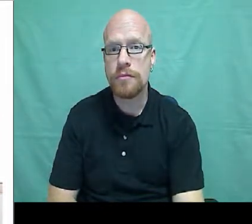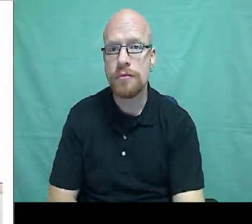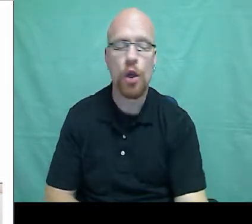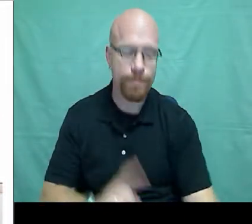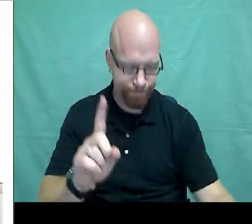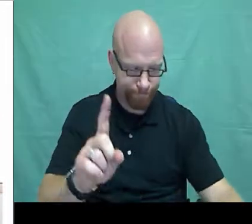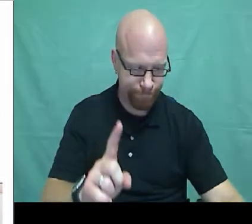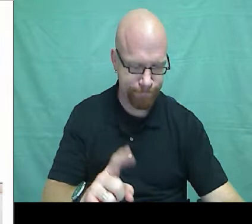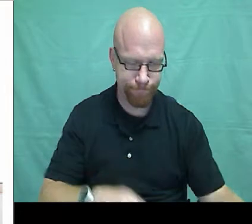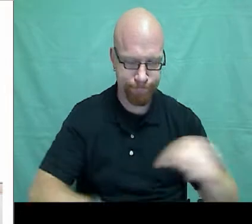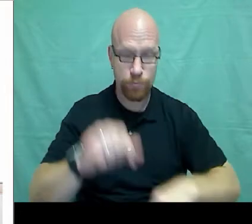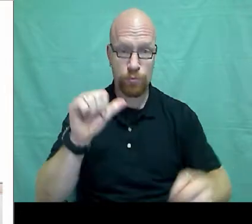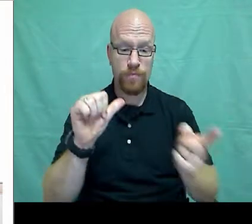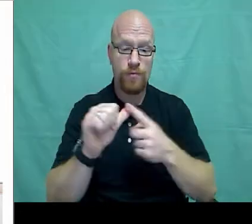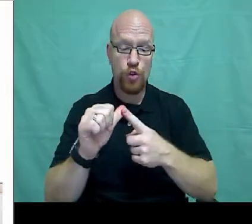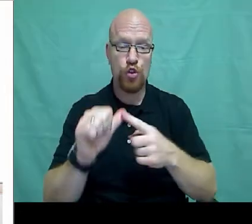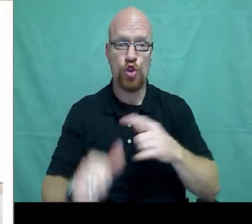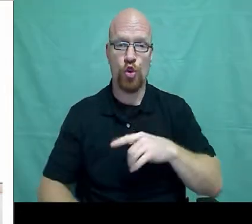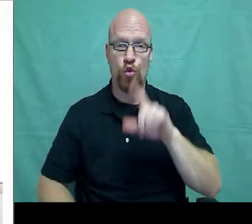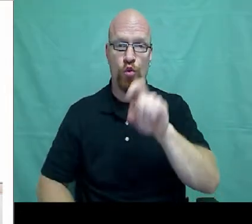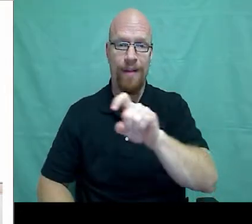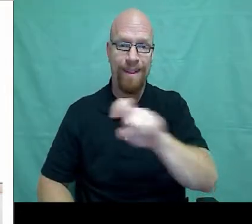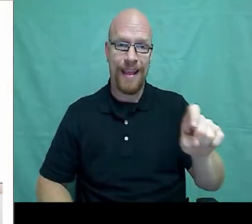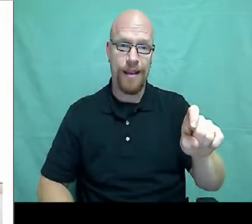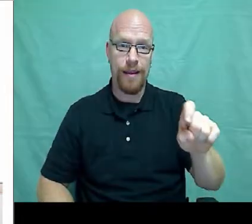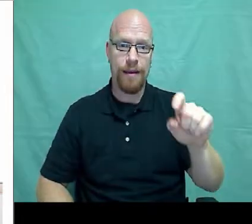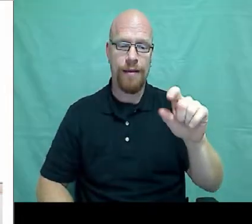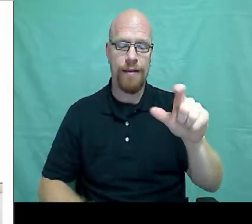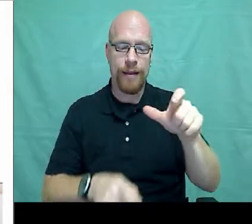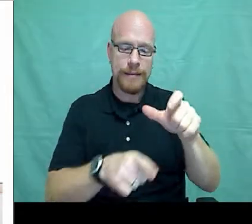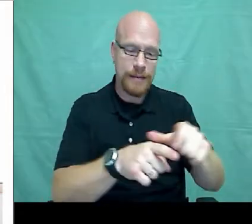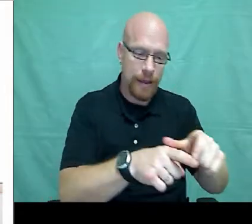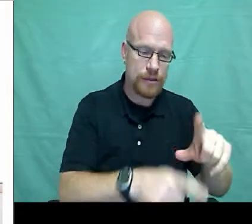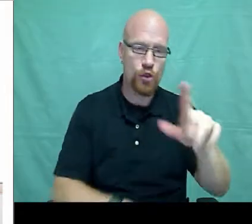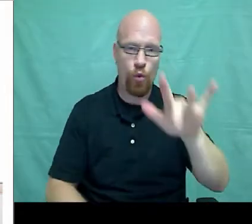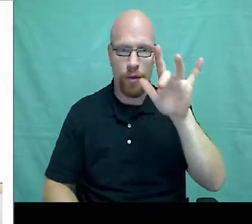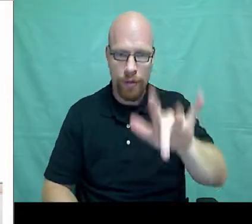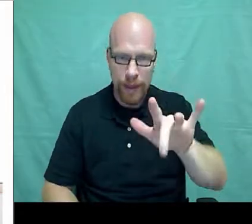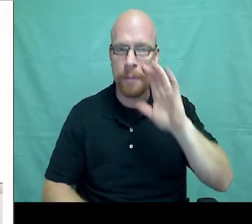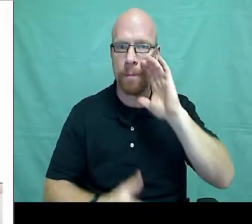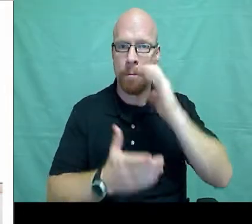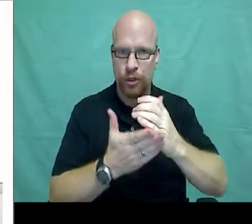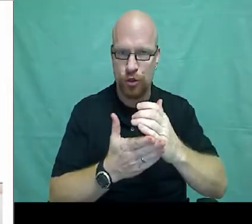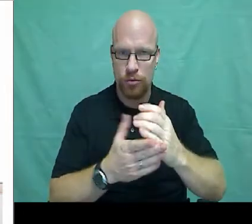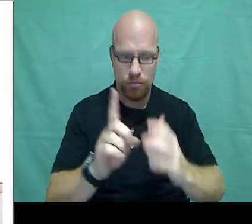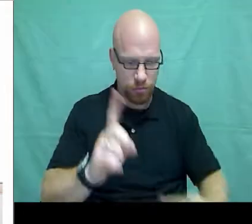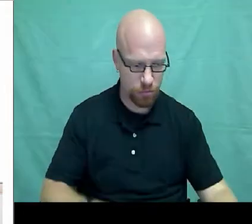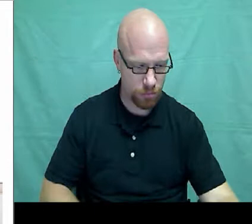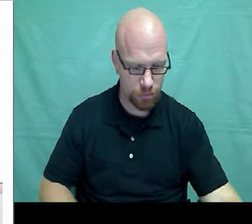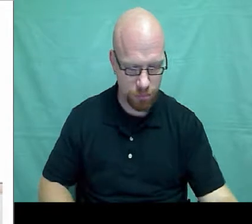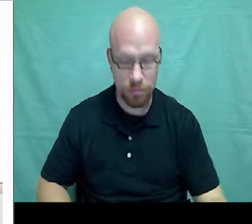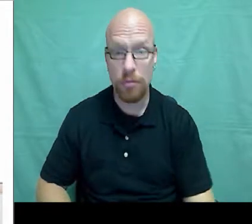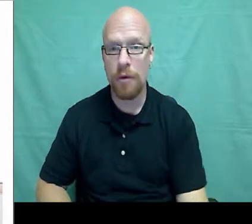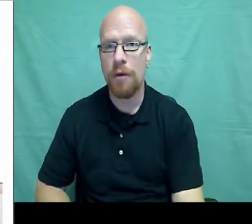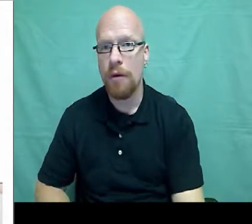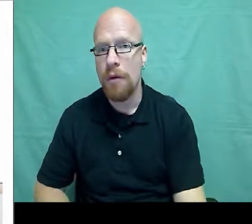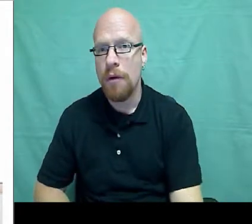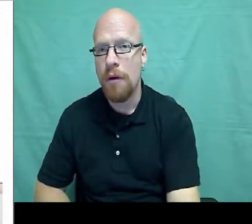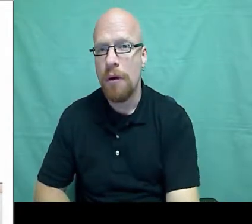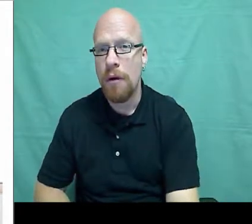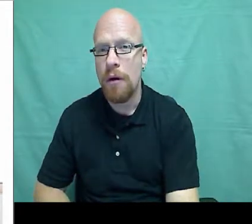Oh, excuse me one second, let me back up. First, you select or the text or the